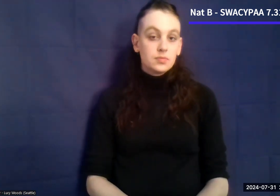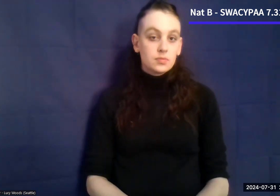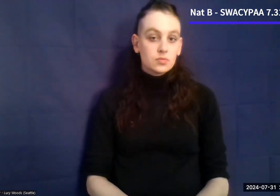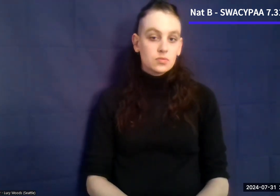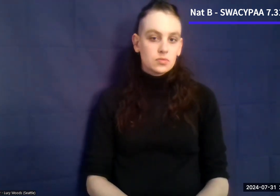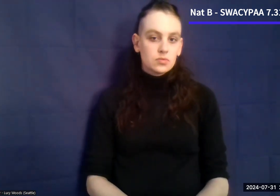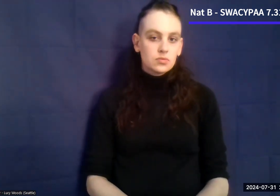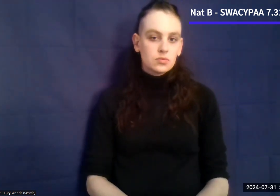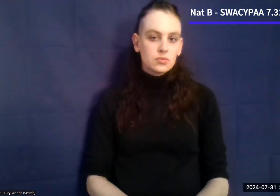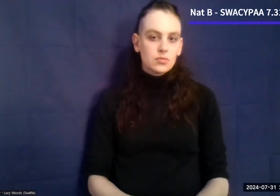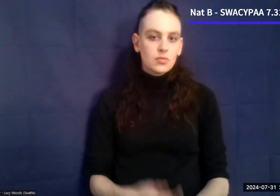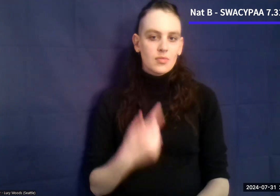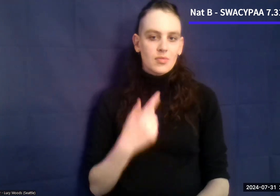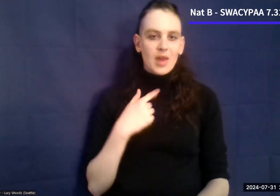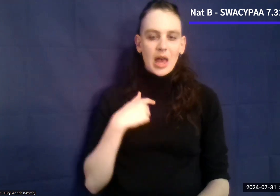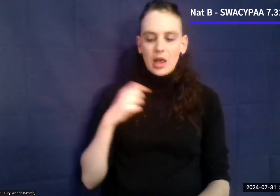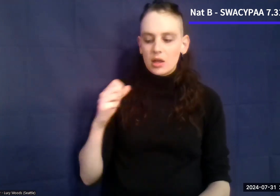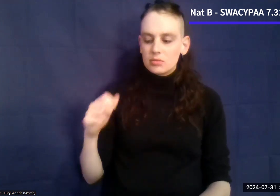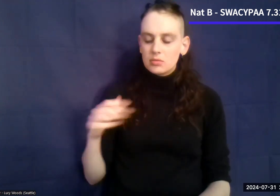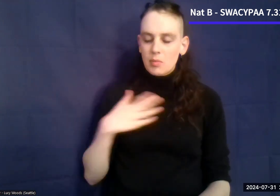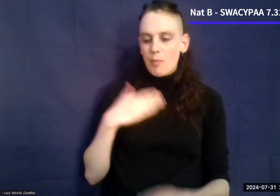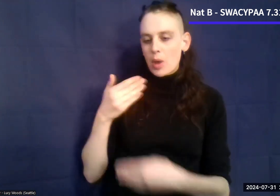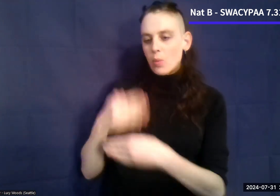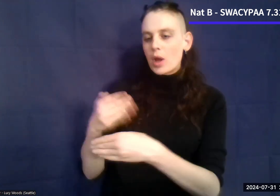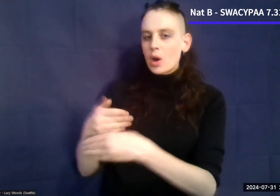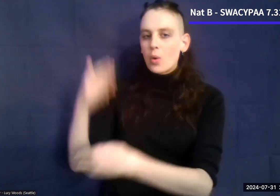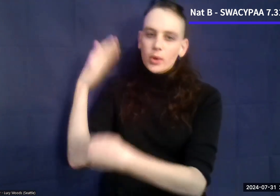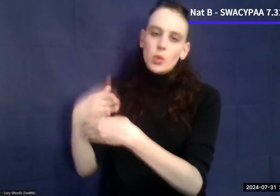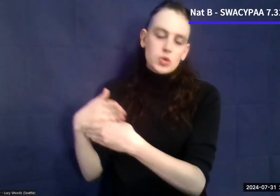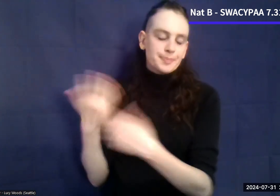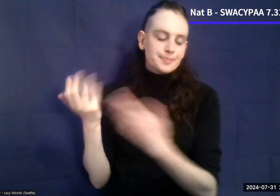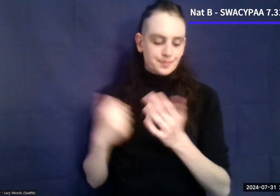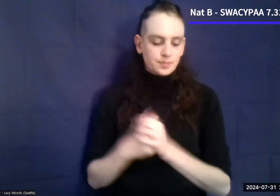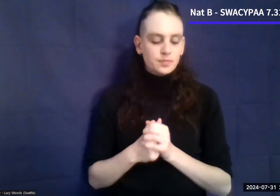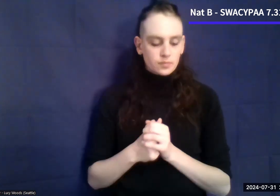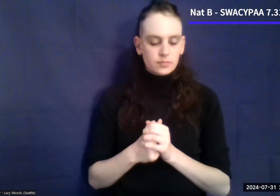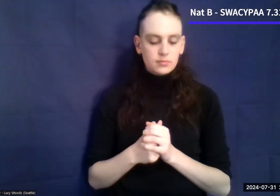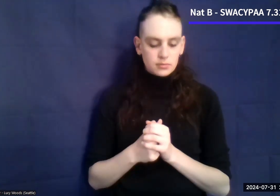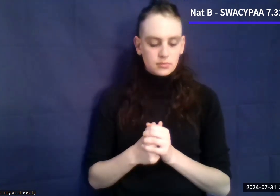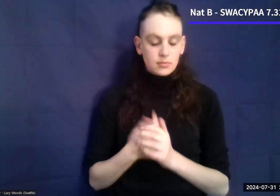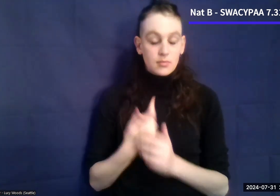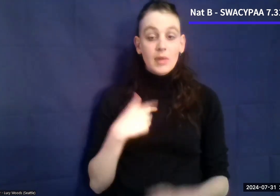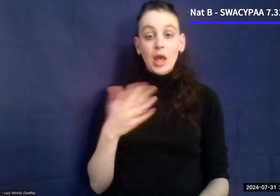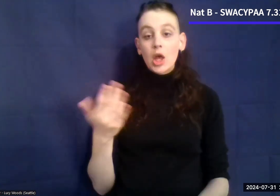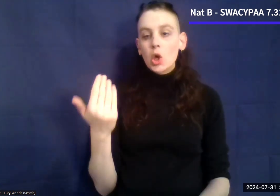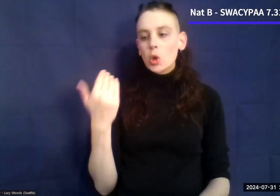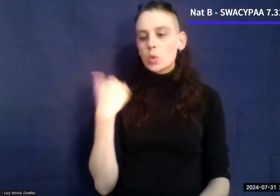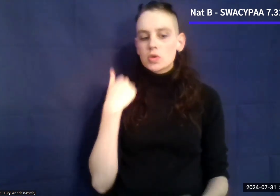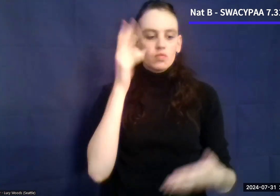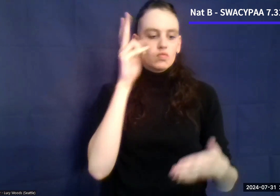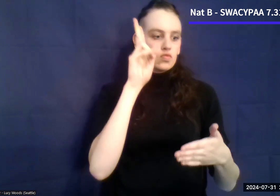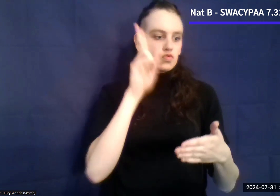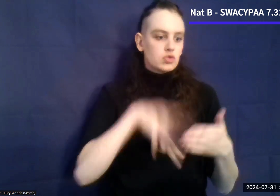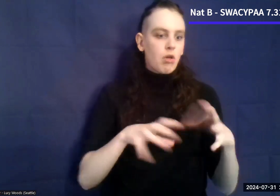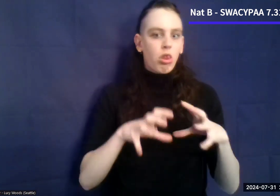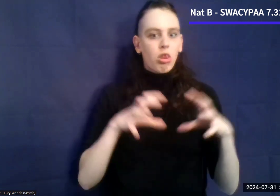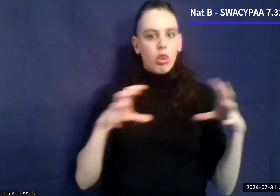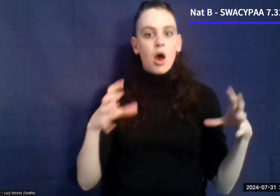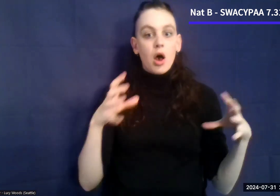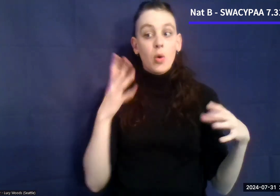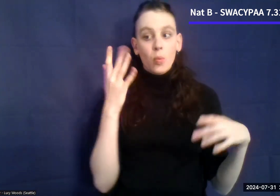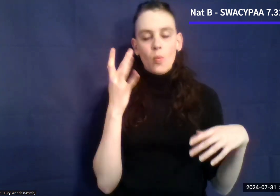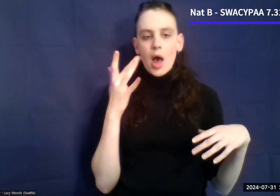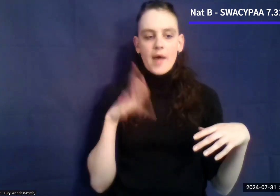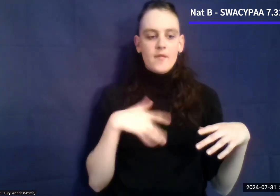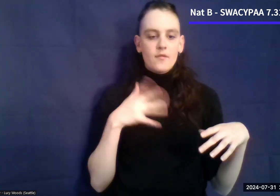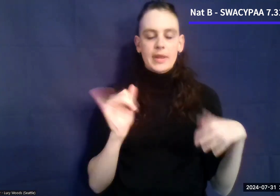I'm gonna roll my windows up, see if that helps. But I used to read a lot to escape, right? And for me, it